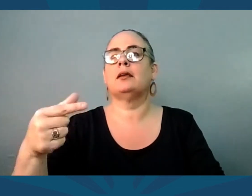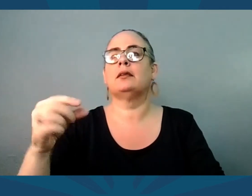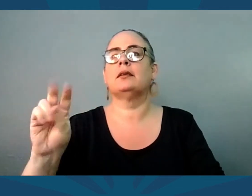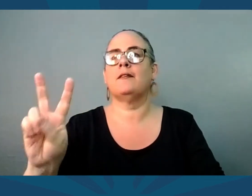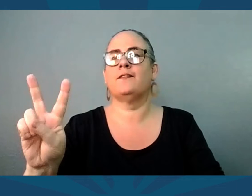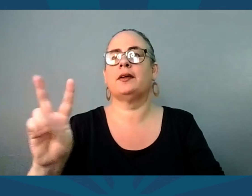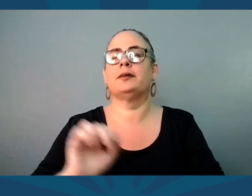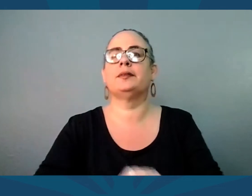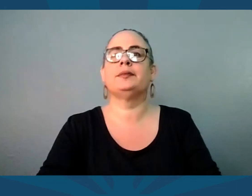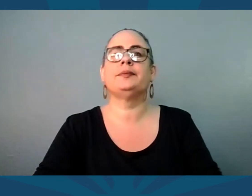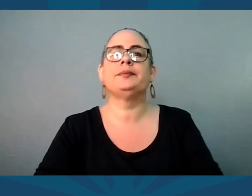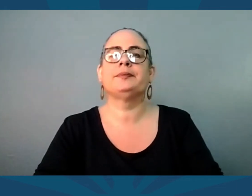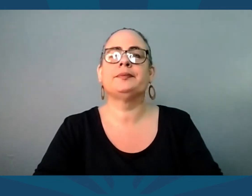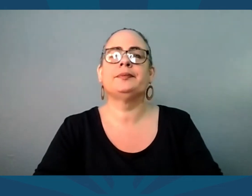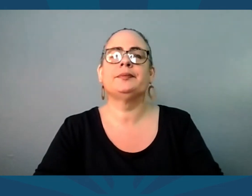cochise.az.gov.